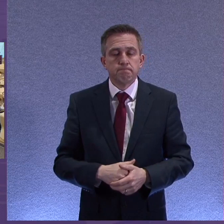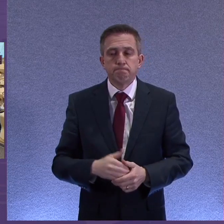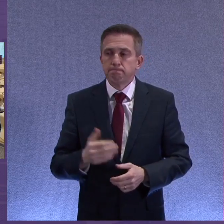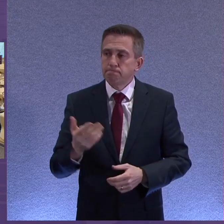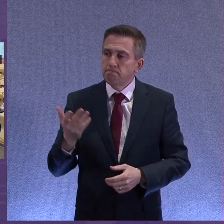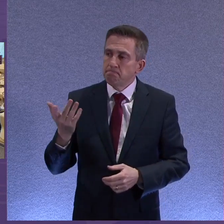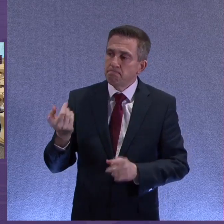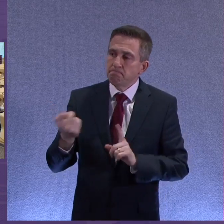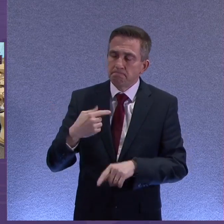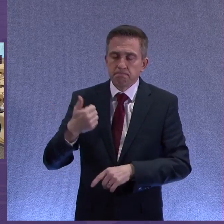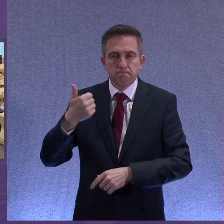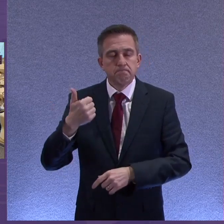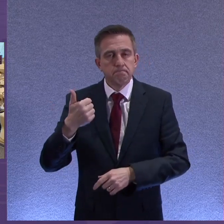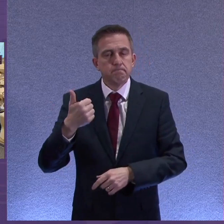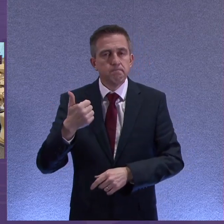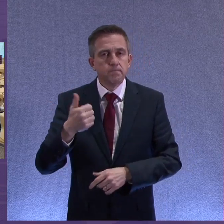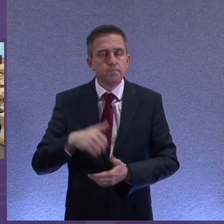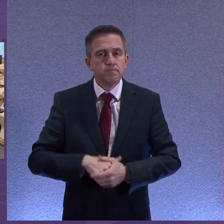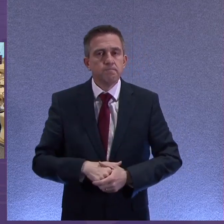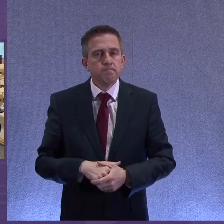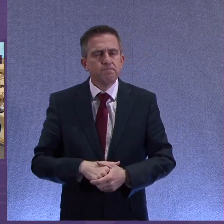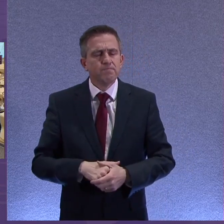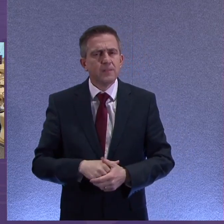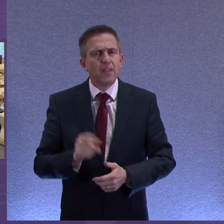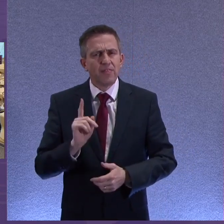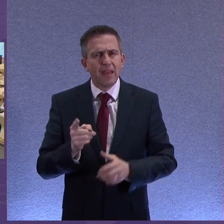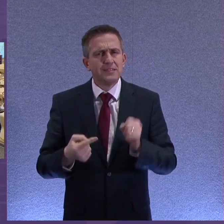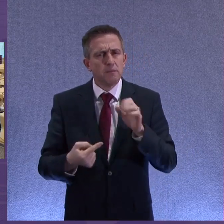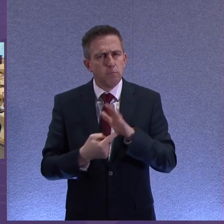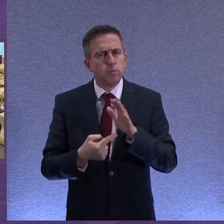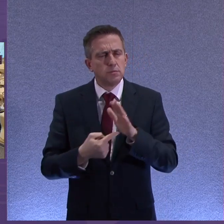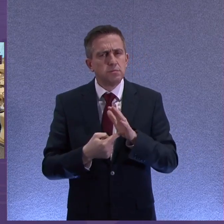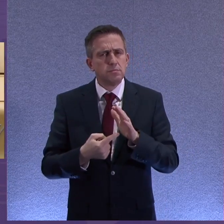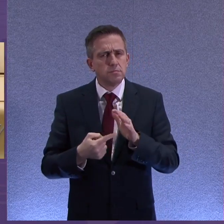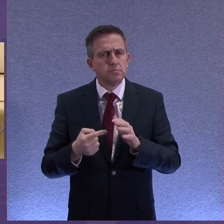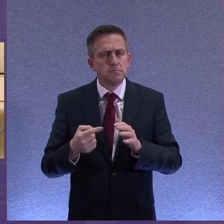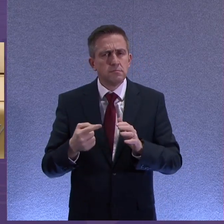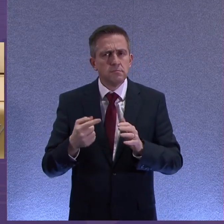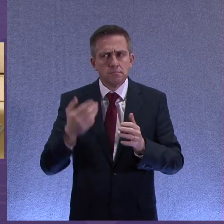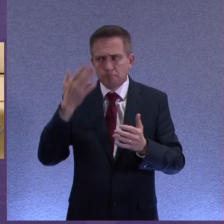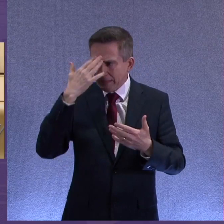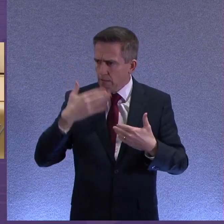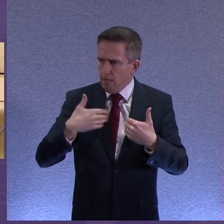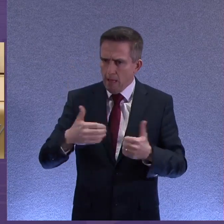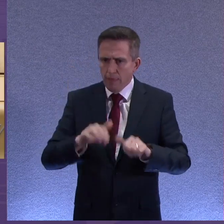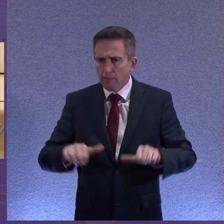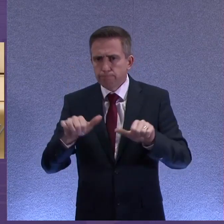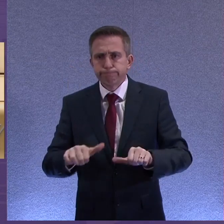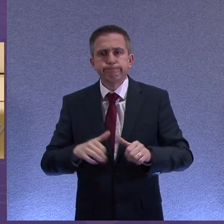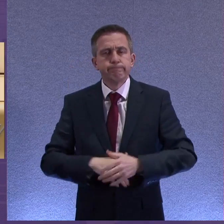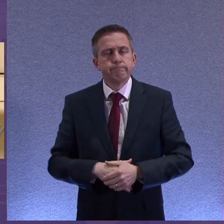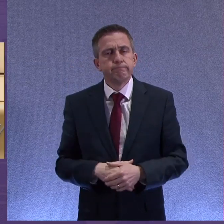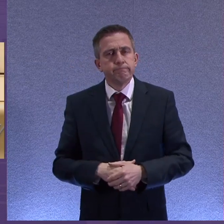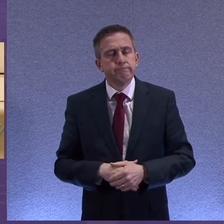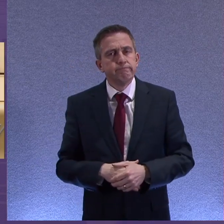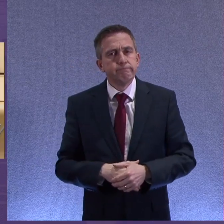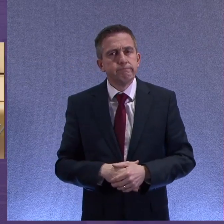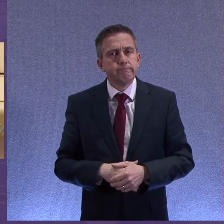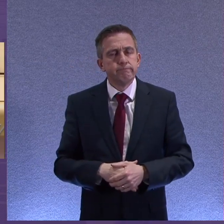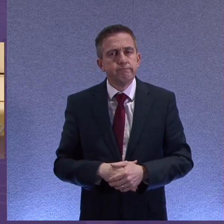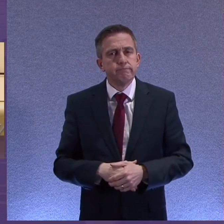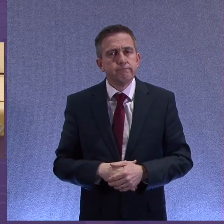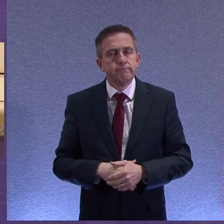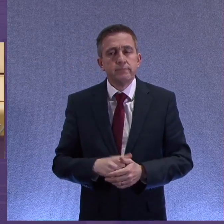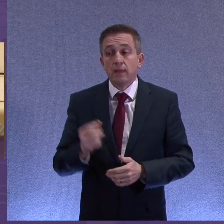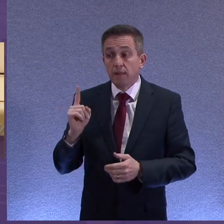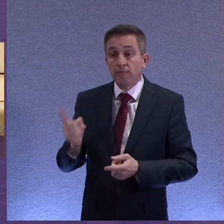for that. It is very important, and the point I want to make about that is that as the First